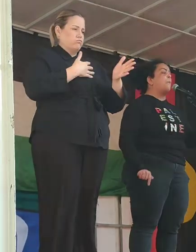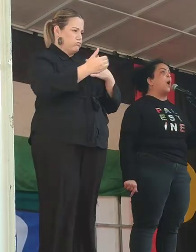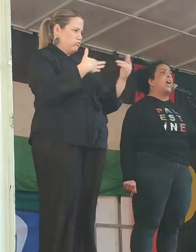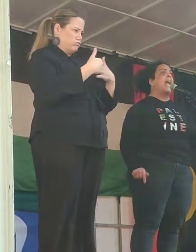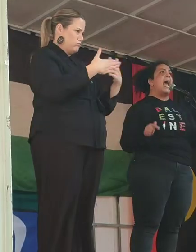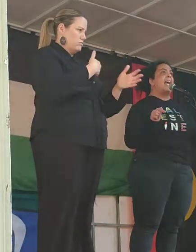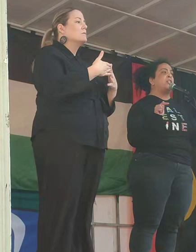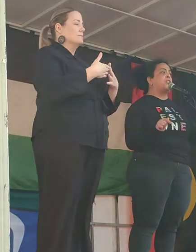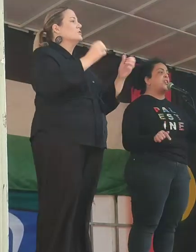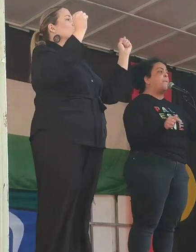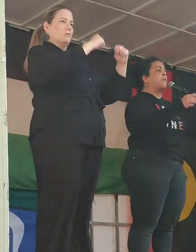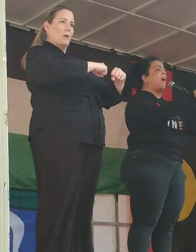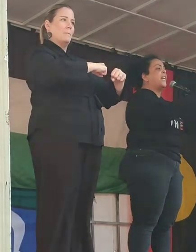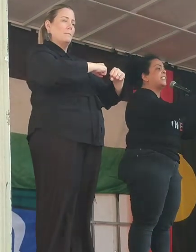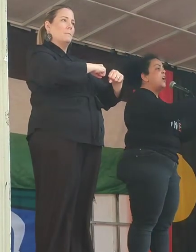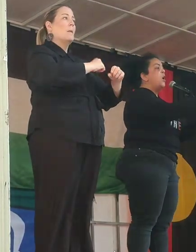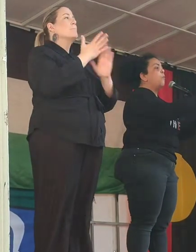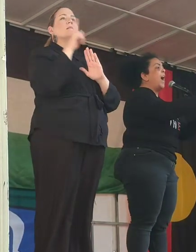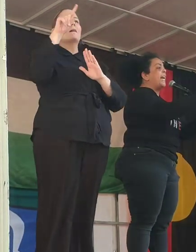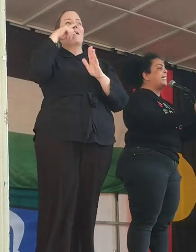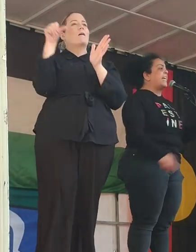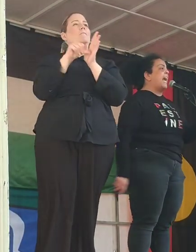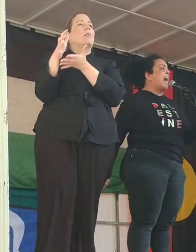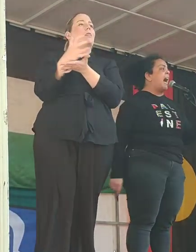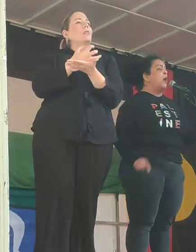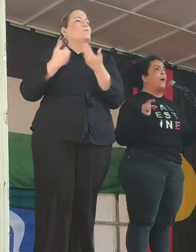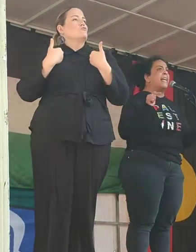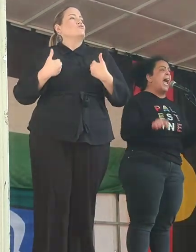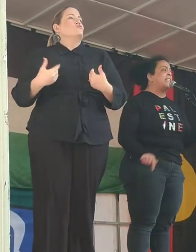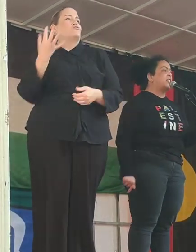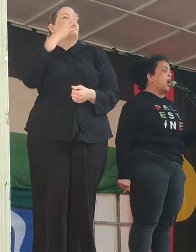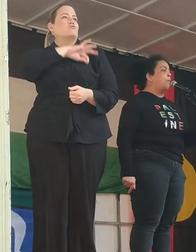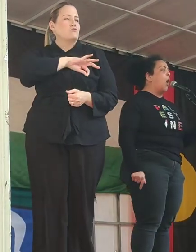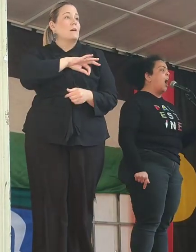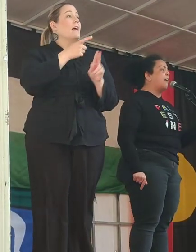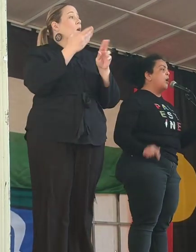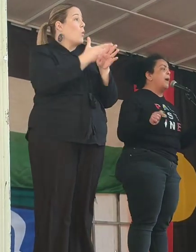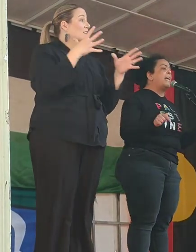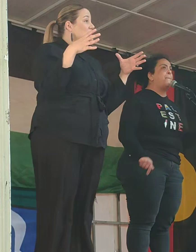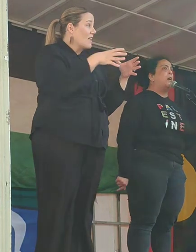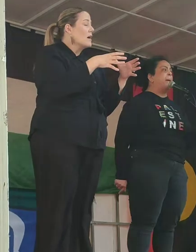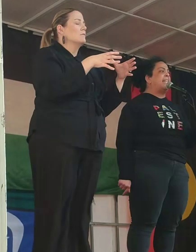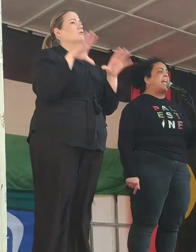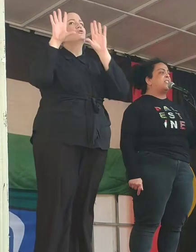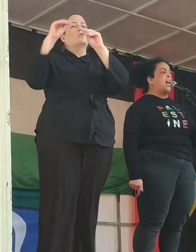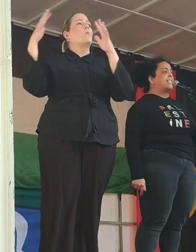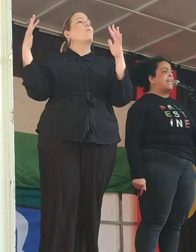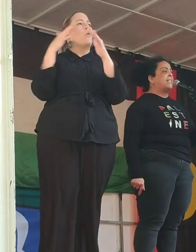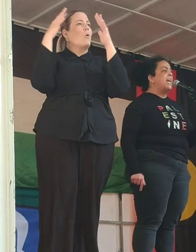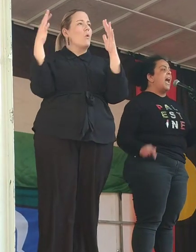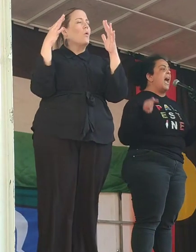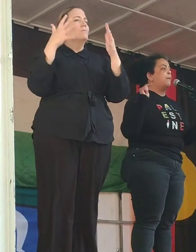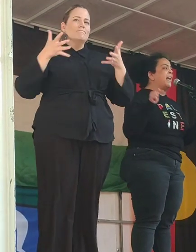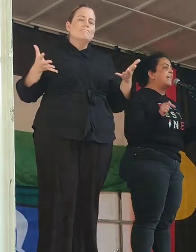stop work and to stop profits. Working together, we can stop war. We can build peace and